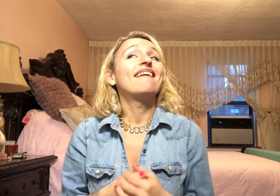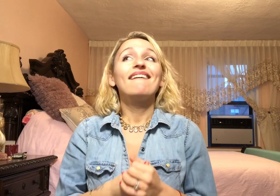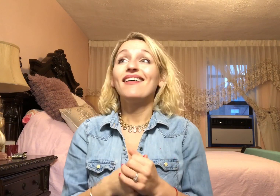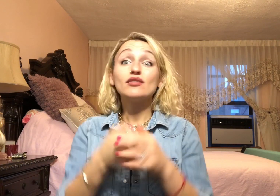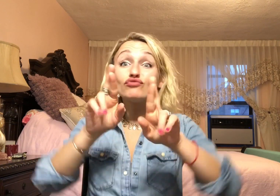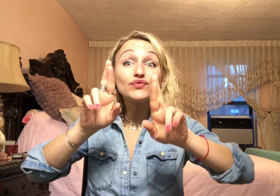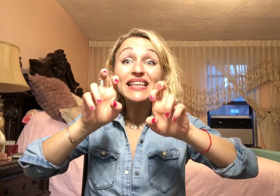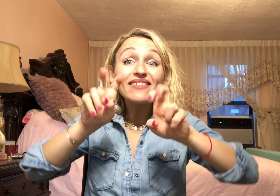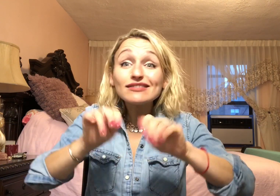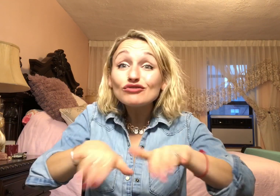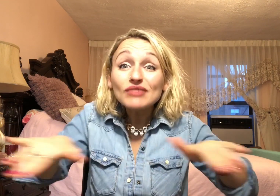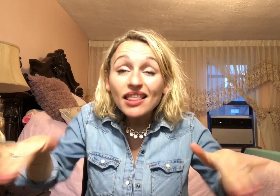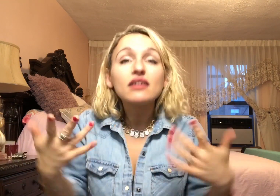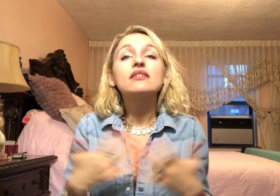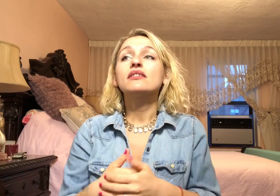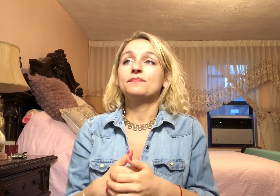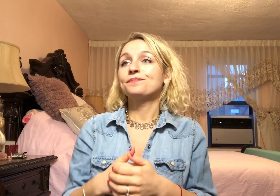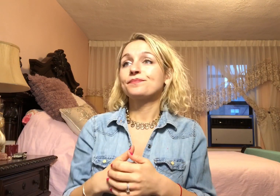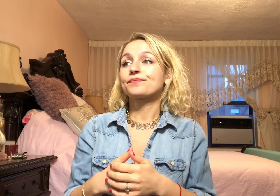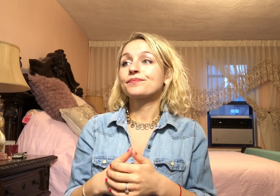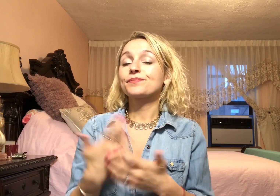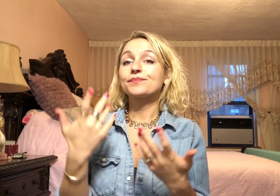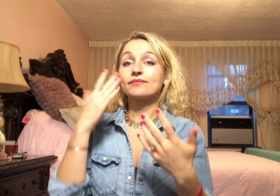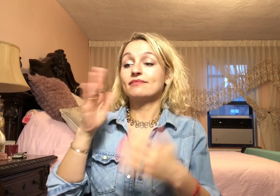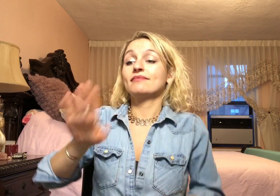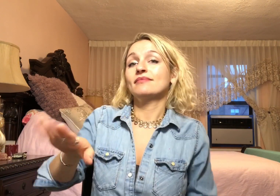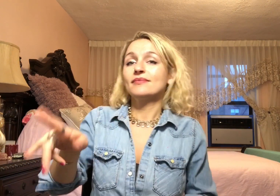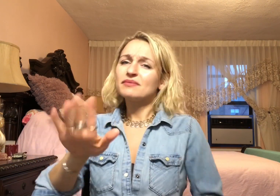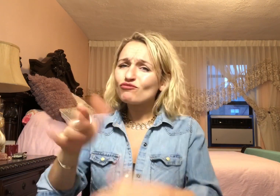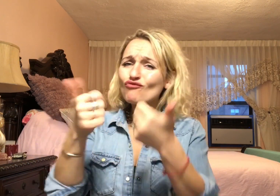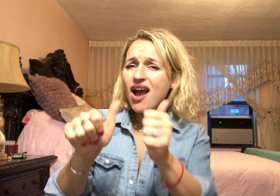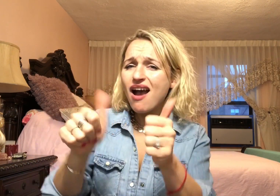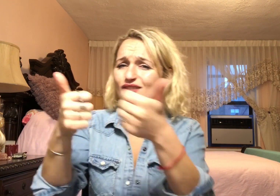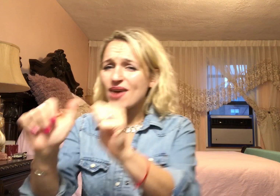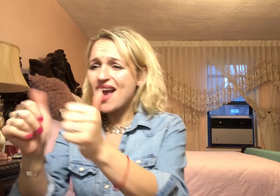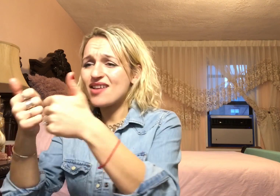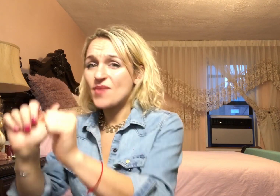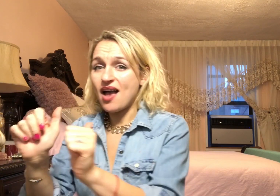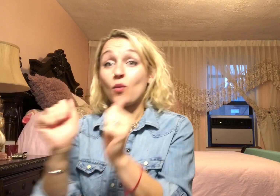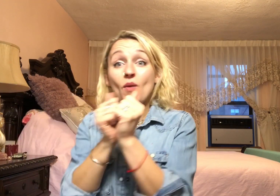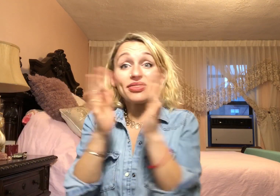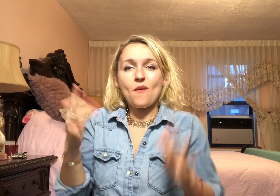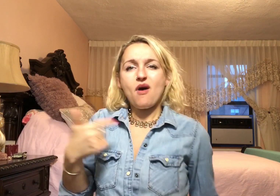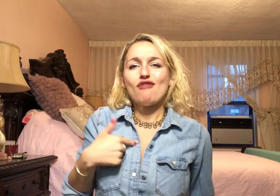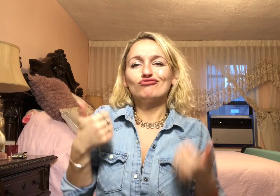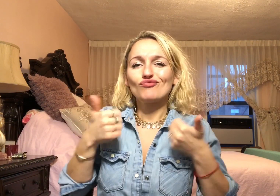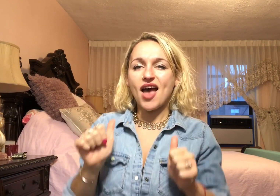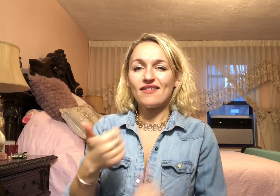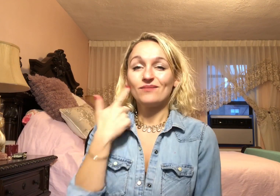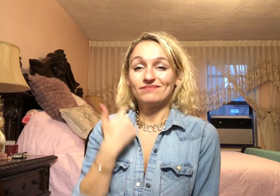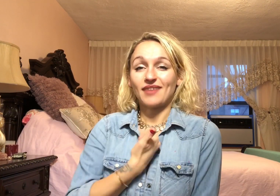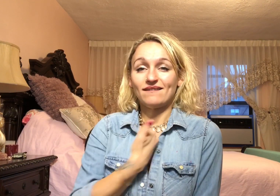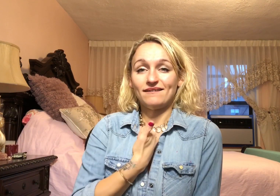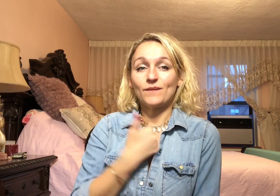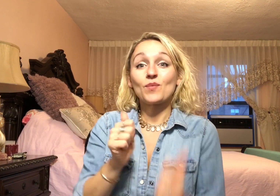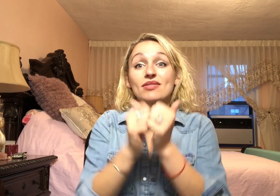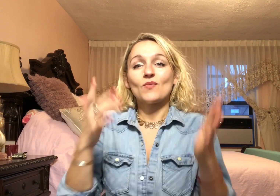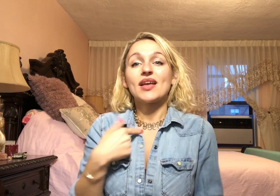even children, you should try this or maybe try that. Why don't you try that without having tried it myself